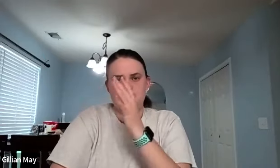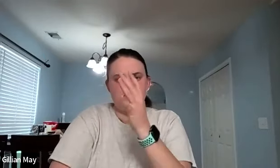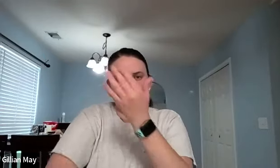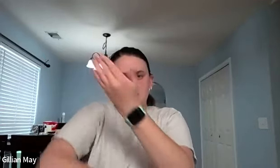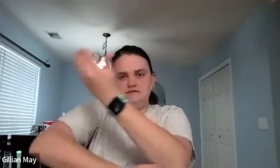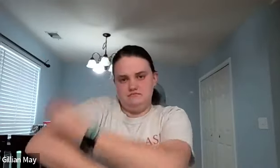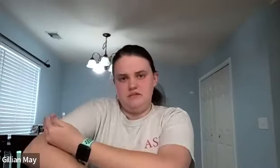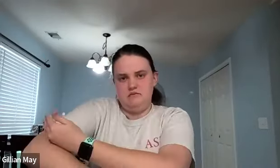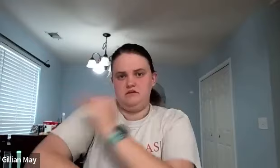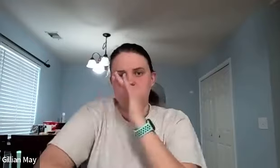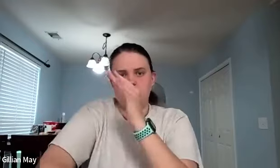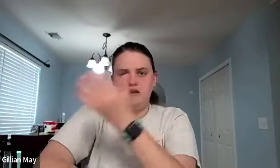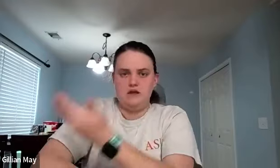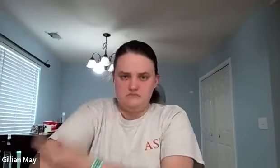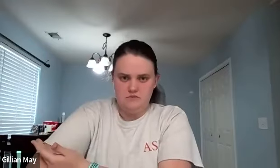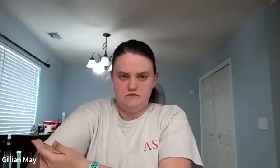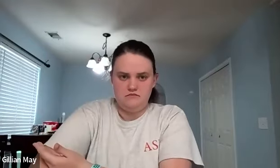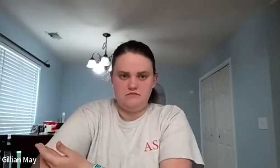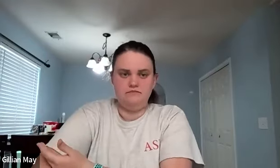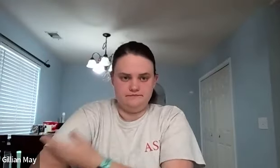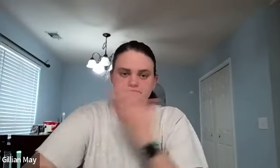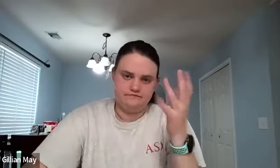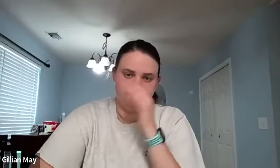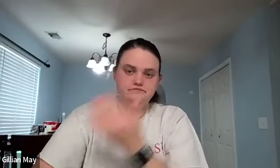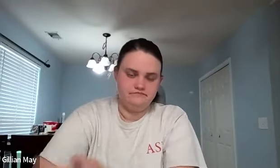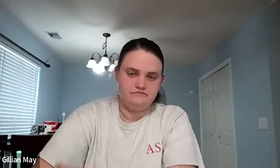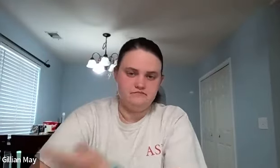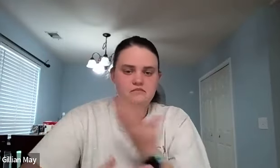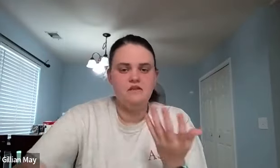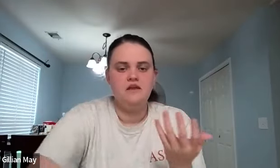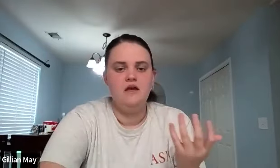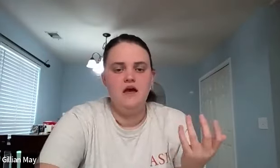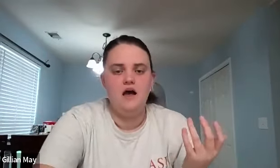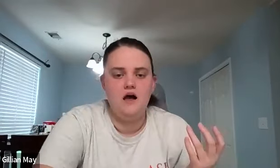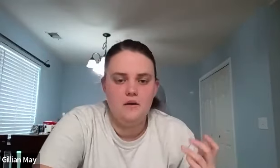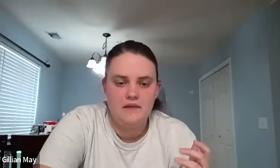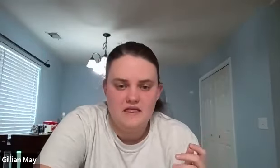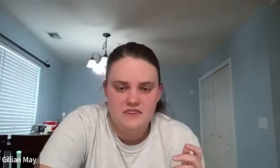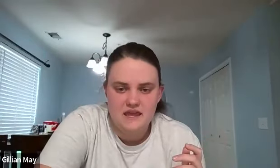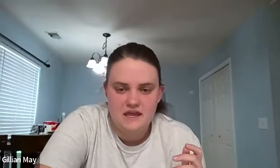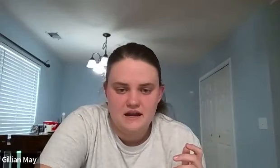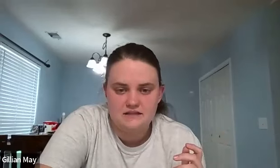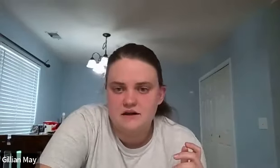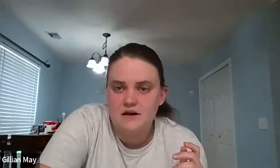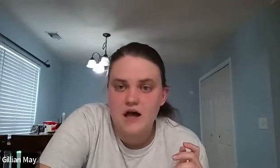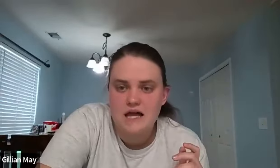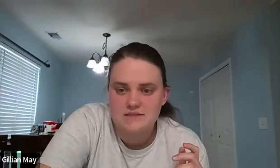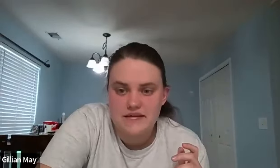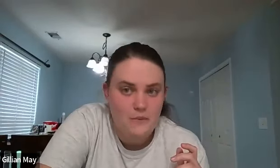as grandbaby. And then I saw husband and